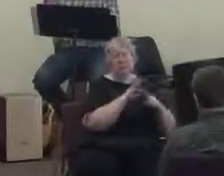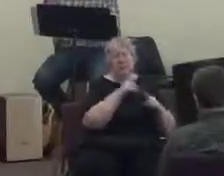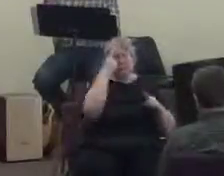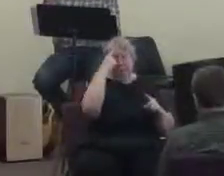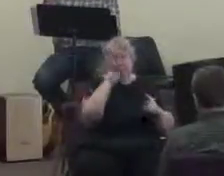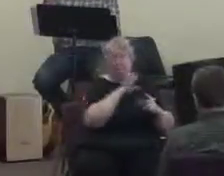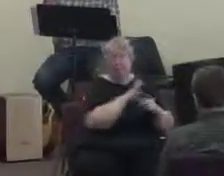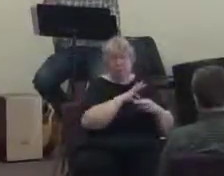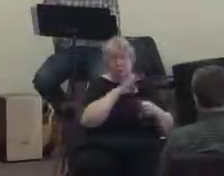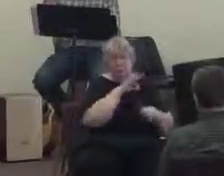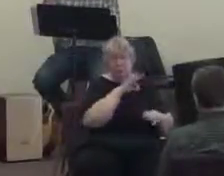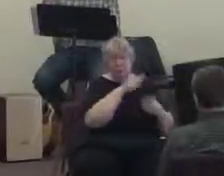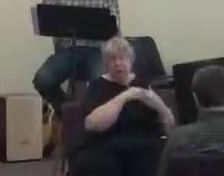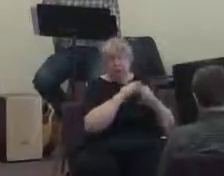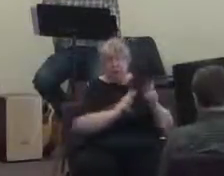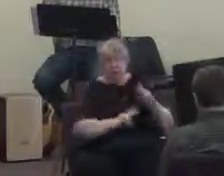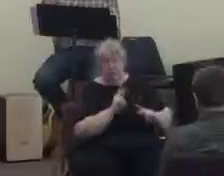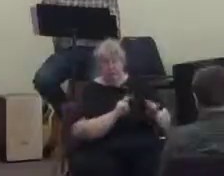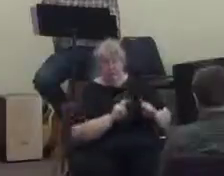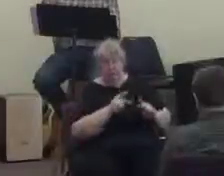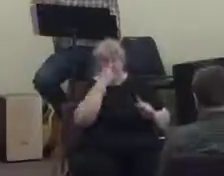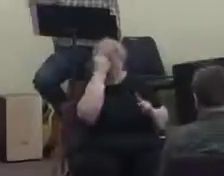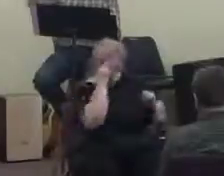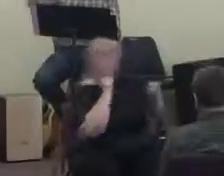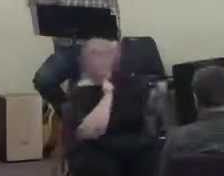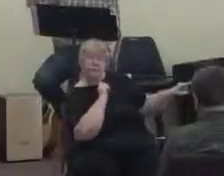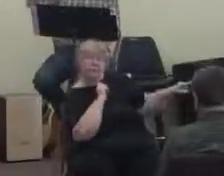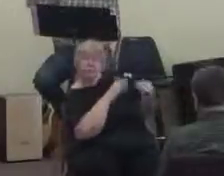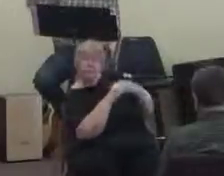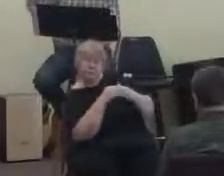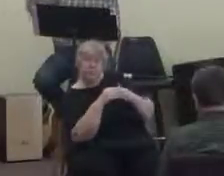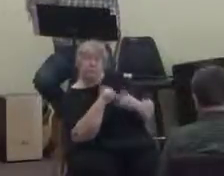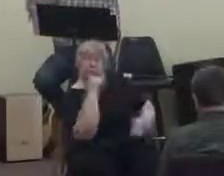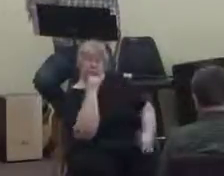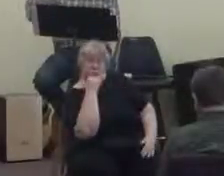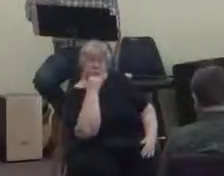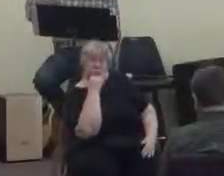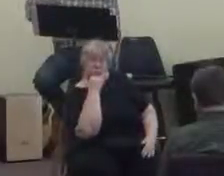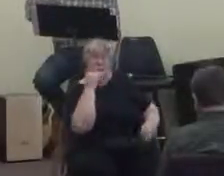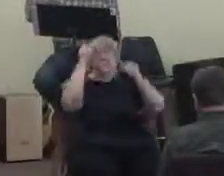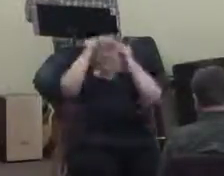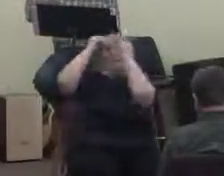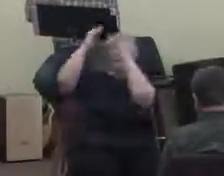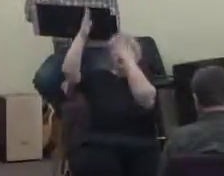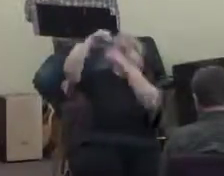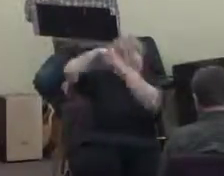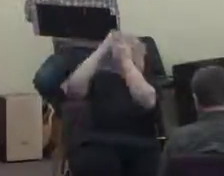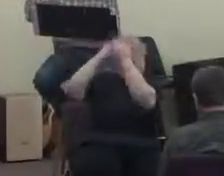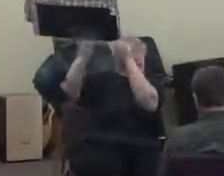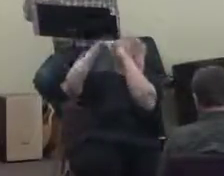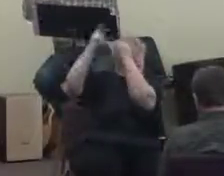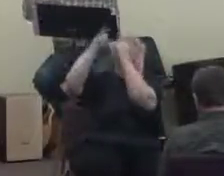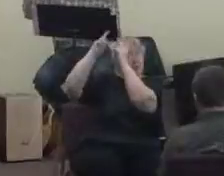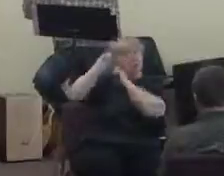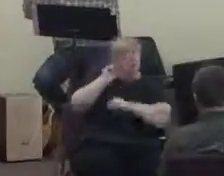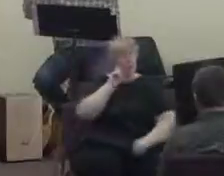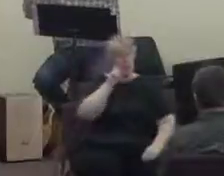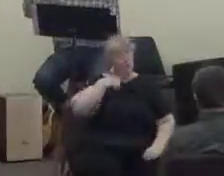time. The Father is the one. The Father in heaven is the one we need to be listening to.